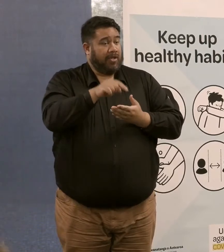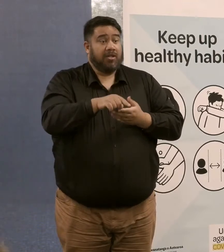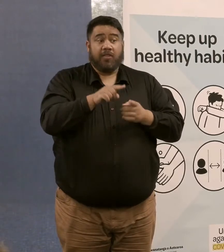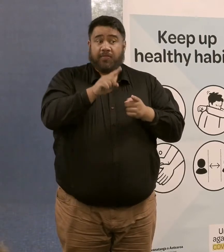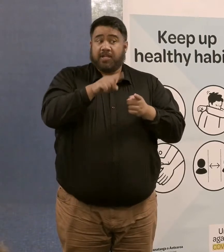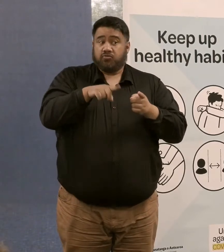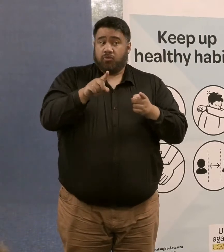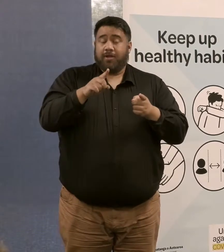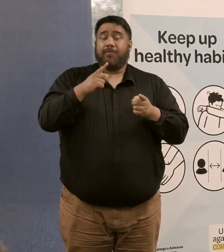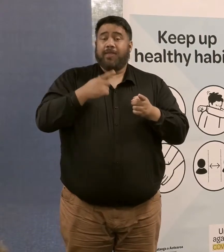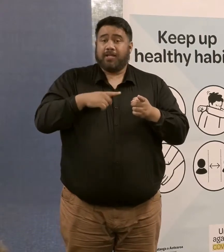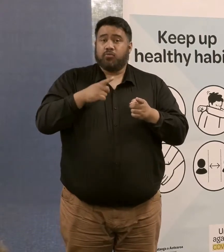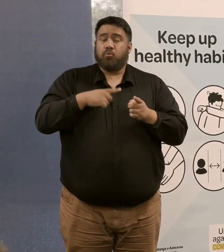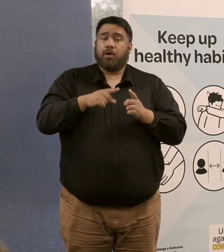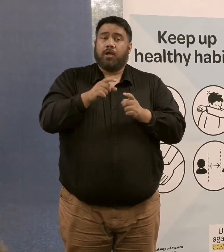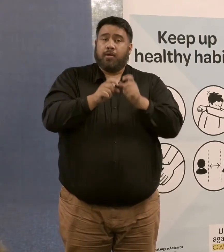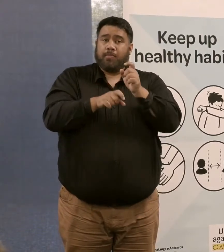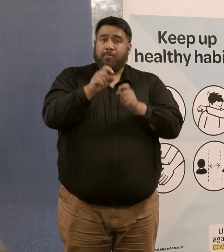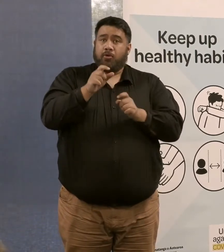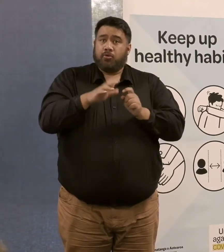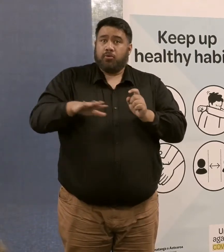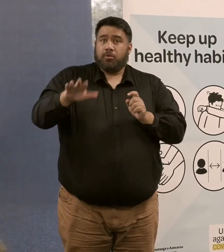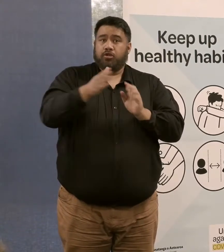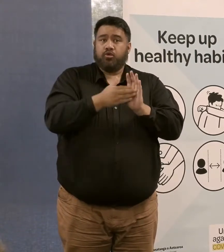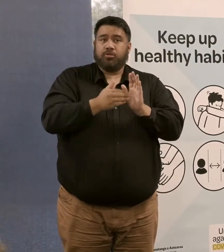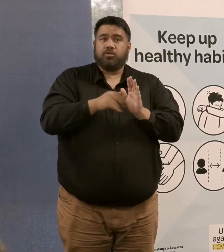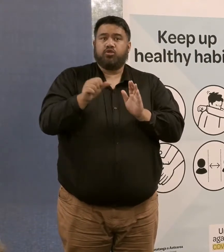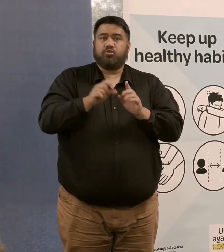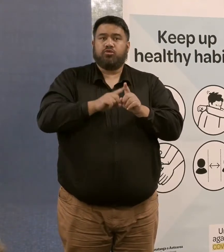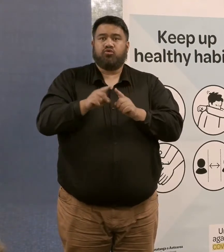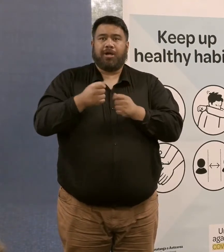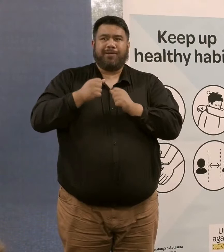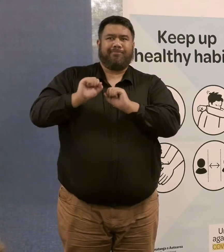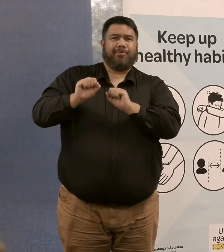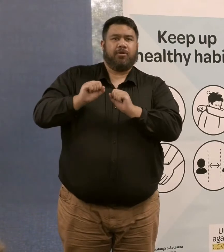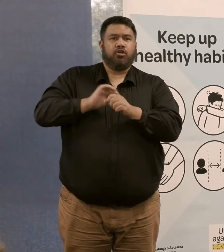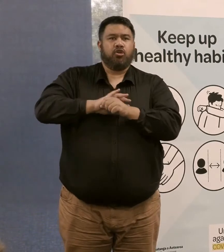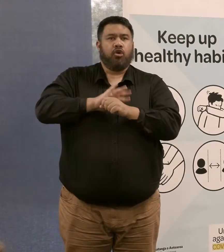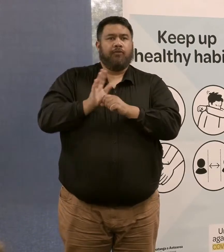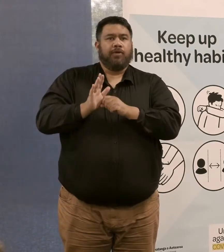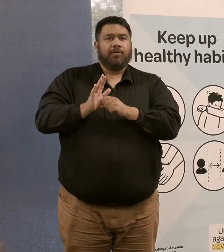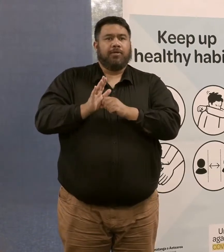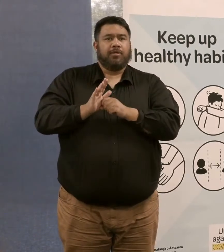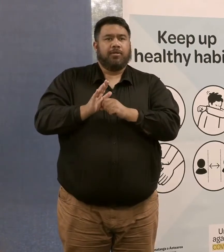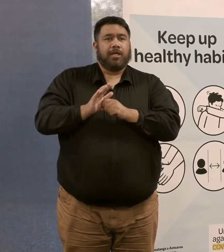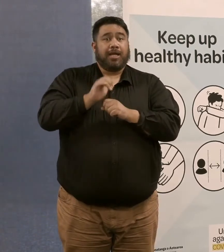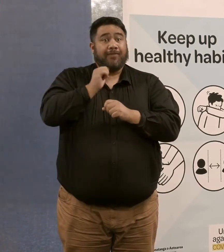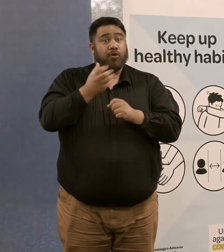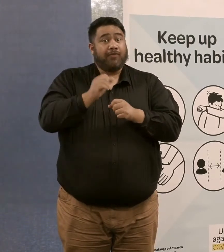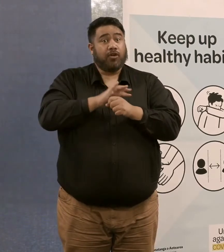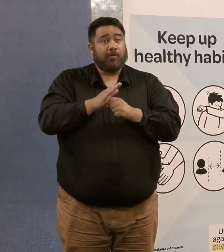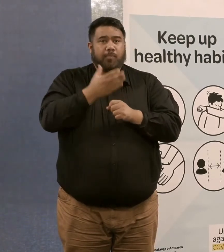people to continue to try and avoid getting COVID, and certainly if you do have it, to rest up.